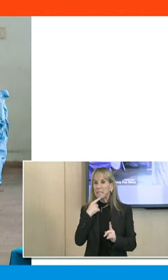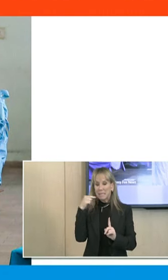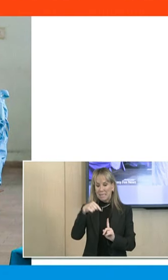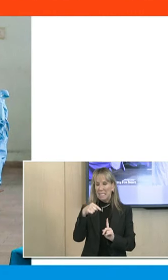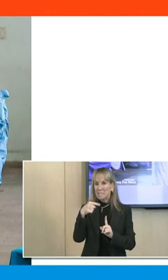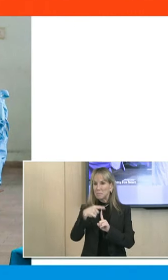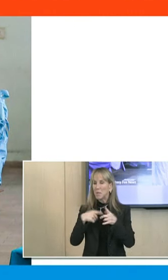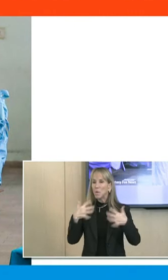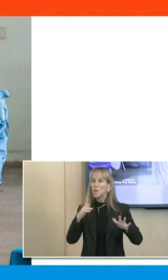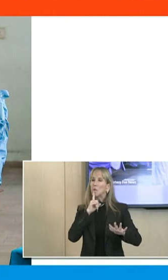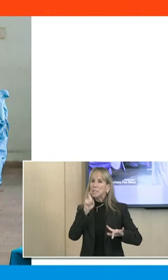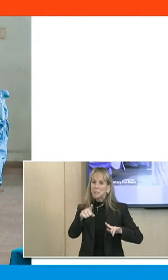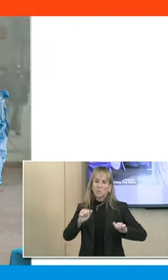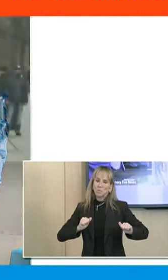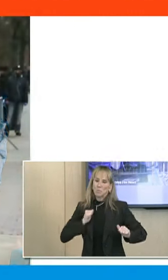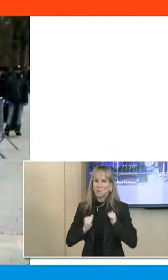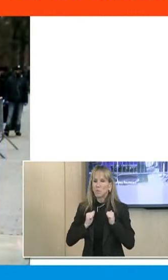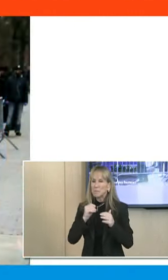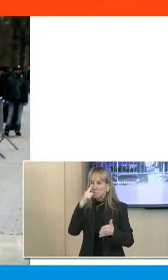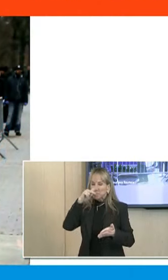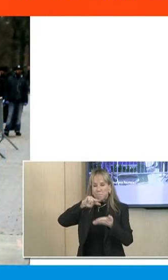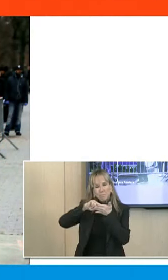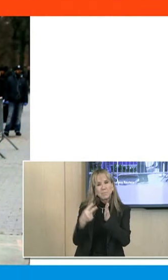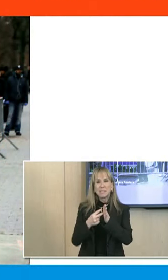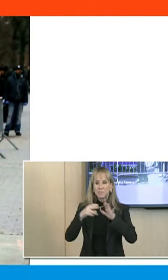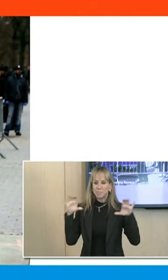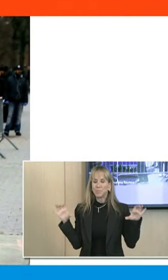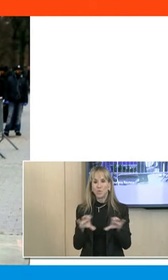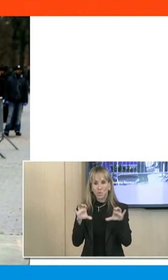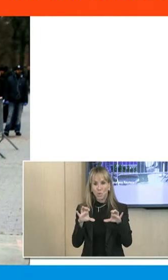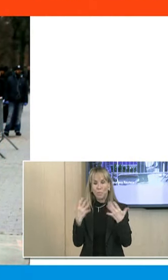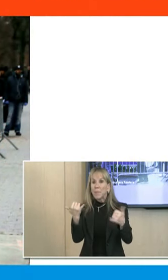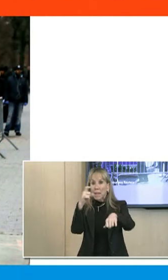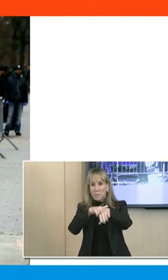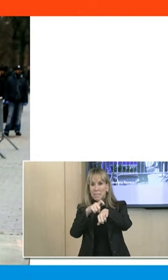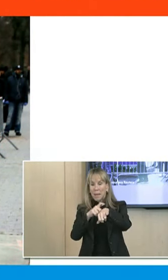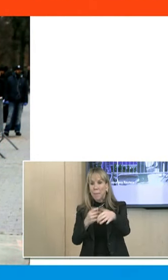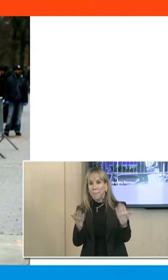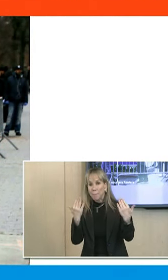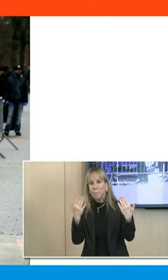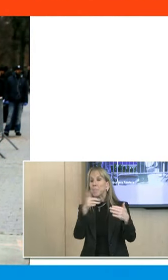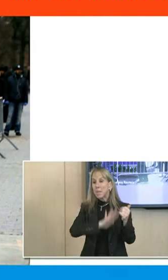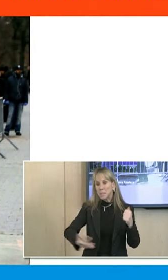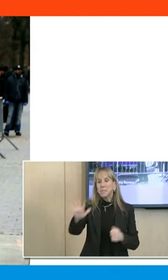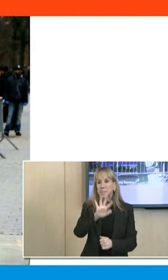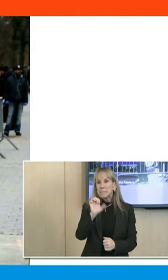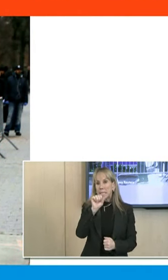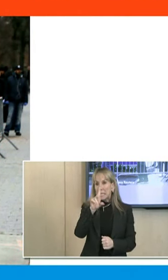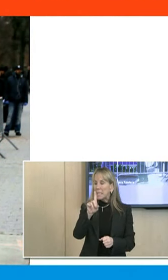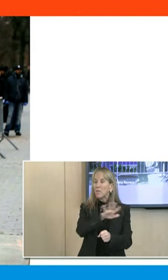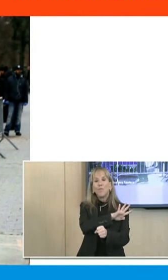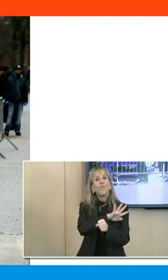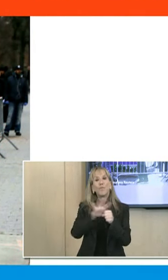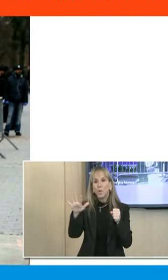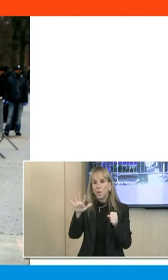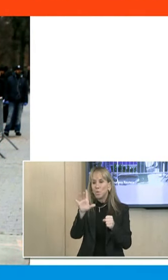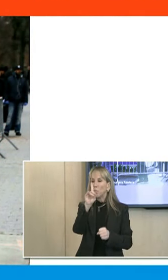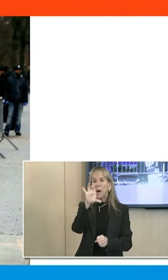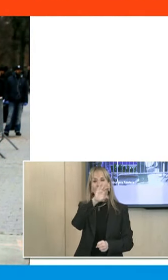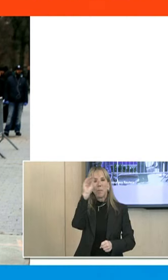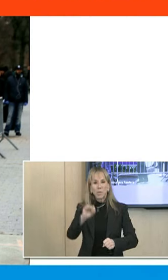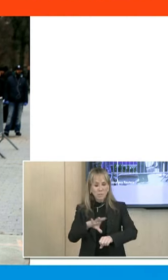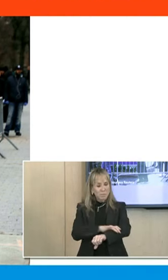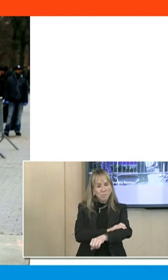aggressive, intentional action. It is time for San Diego as a region to fully and 100% commit